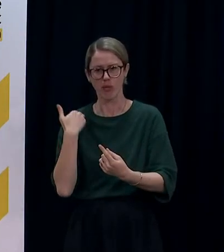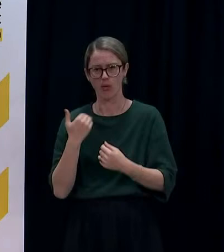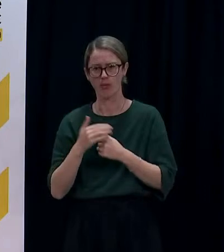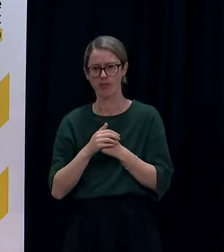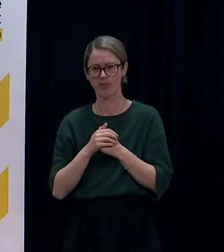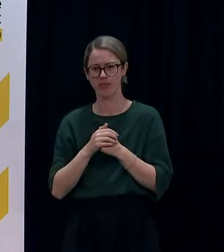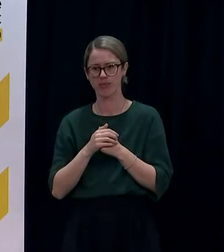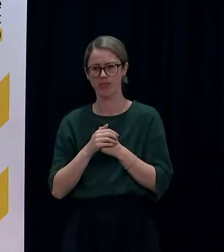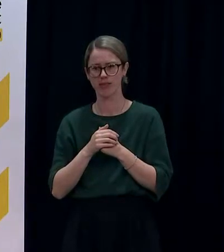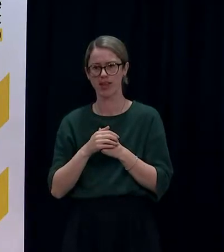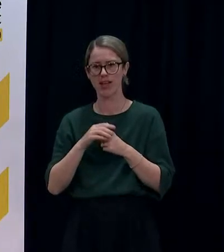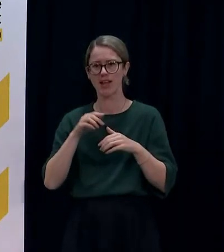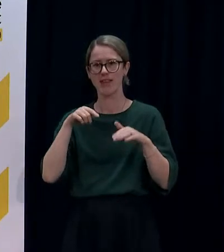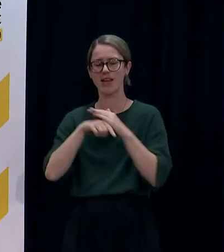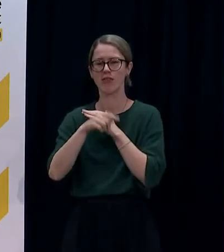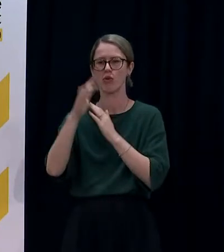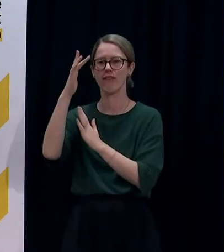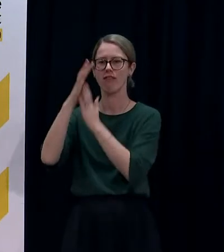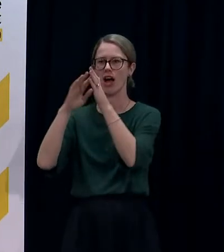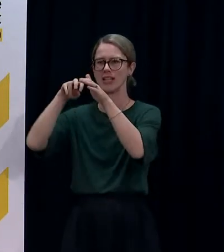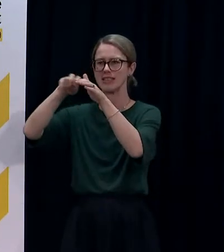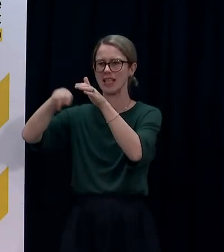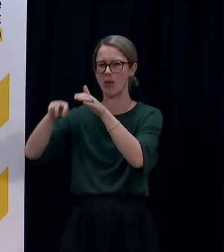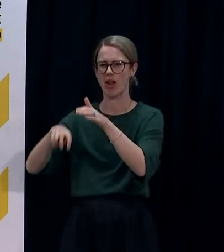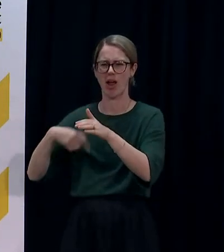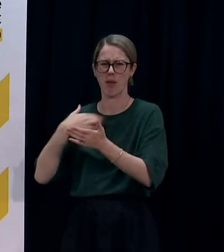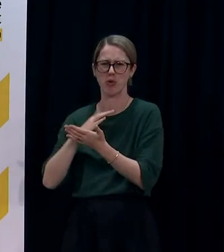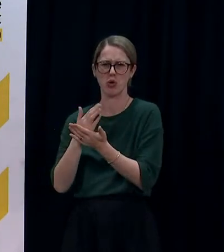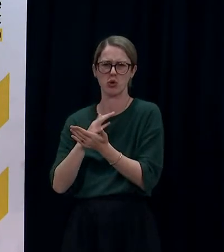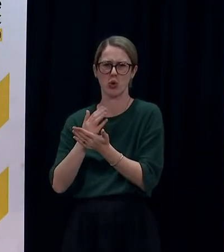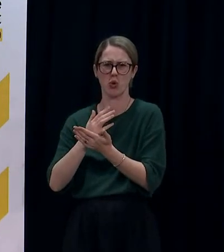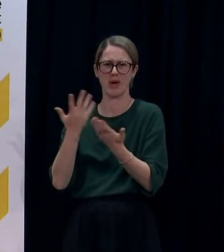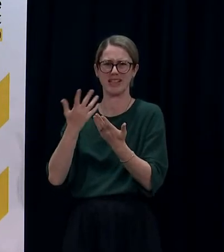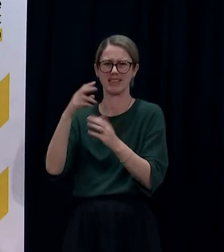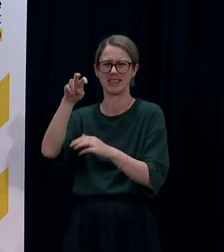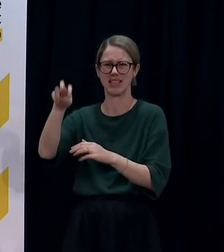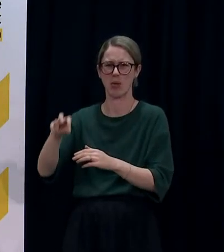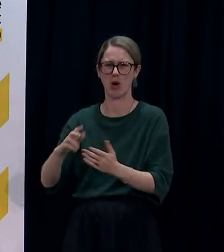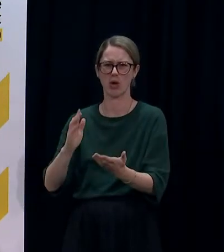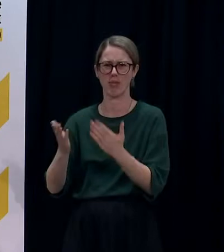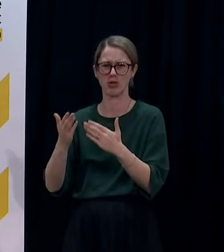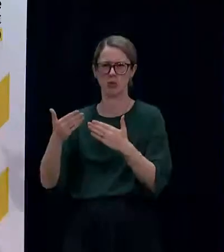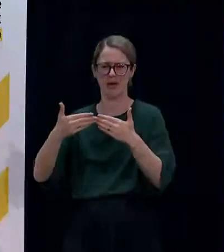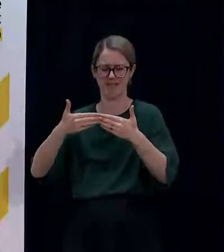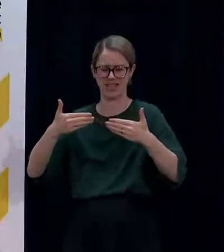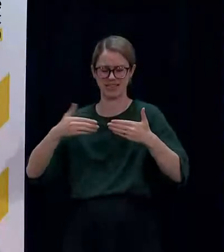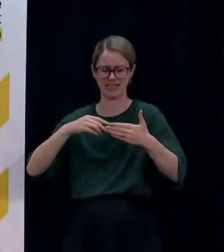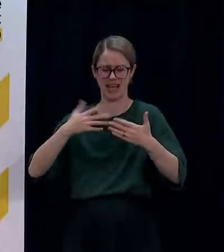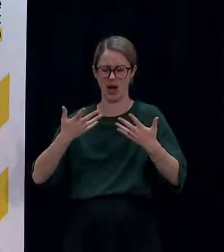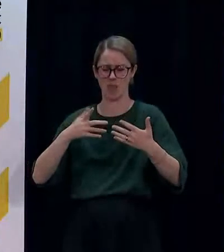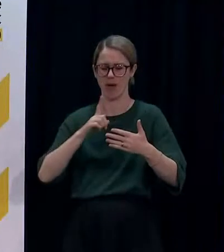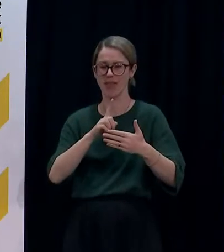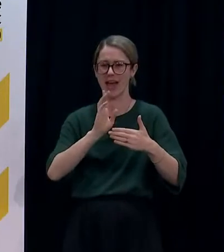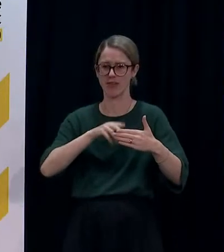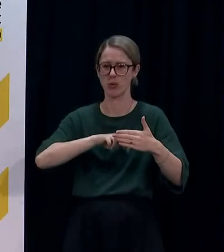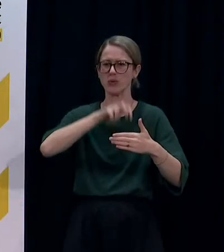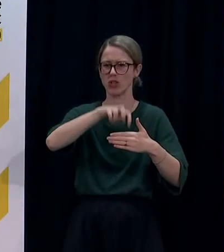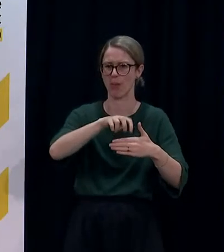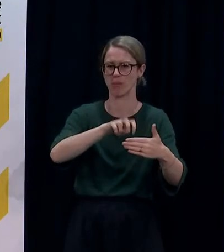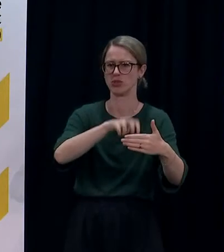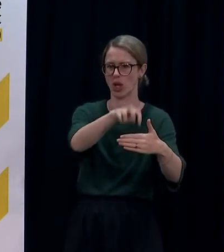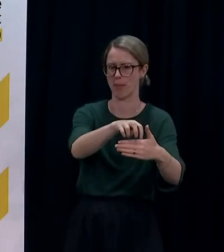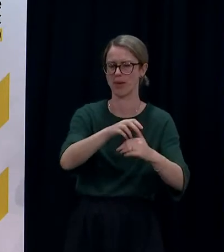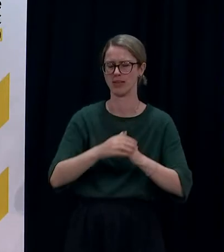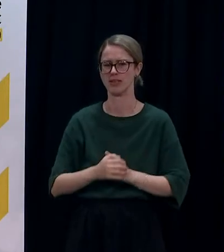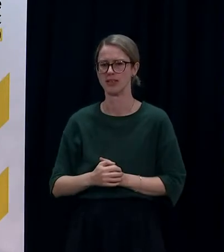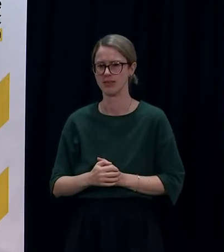they left down the fire stairwell. I'm not sure the exact location of the stairwell to the fences, but regardless, they have to get over 2 fences.